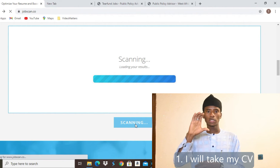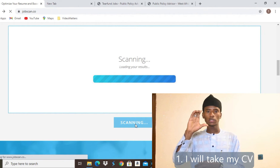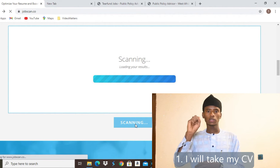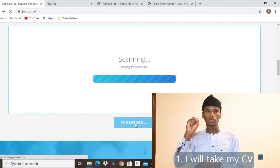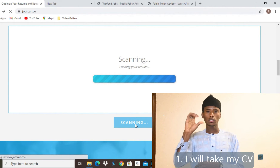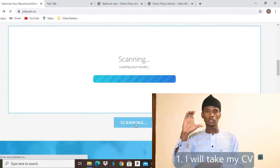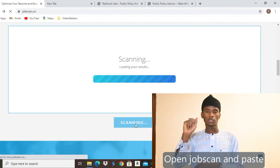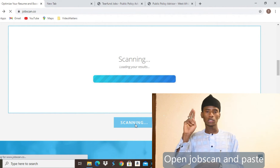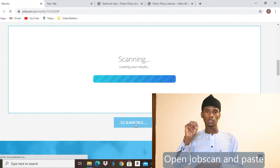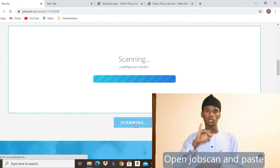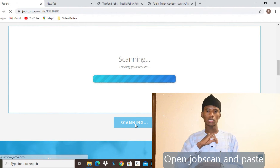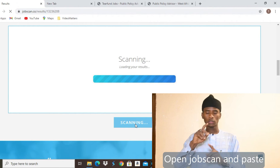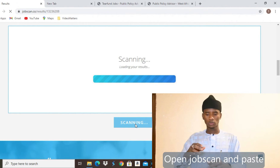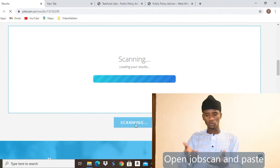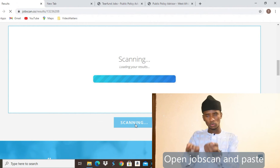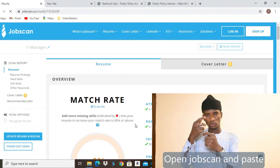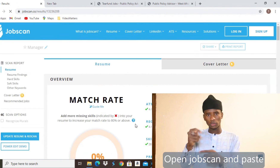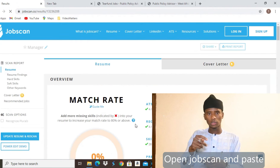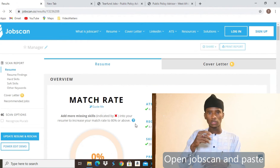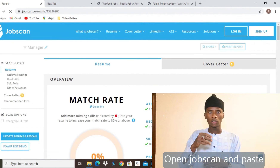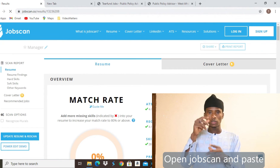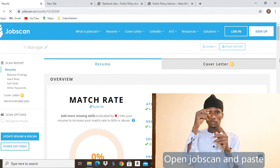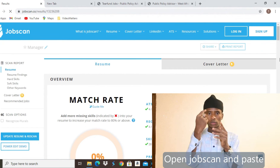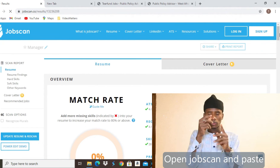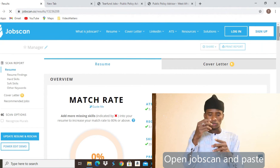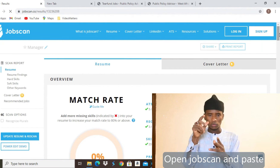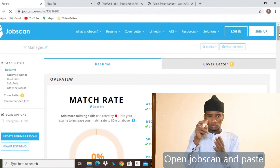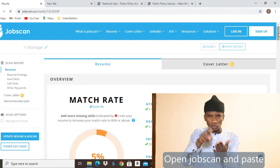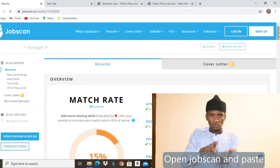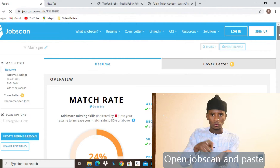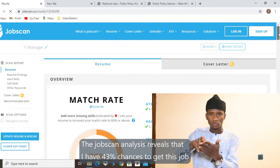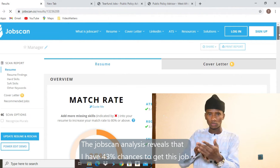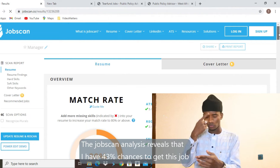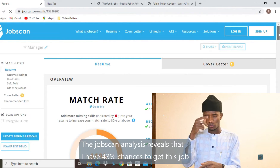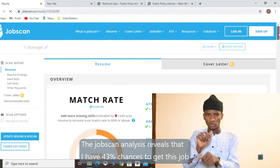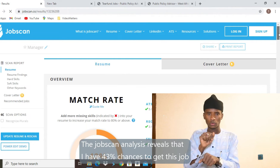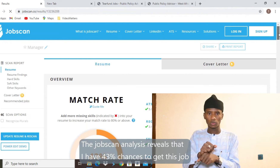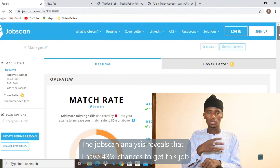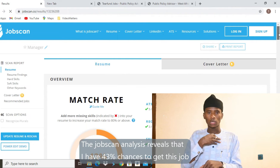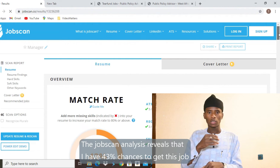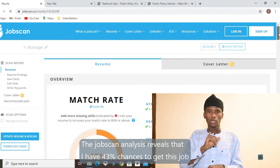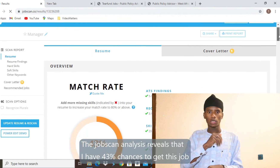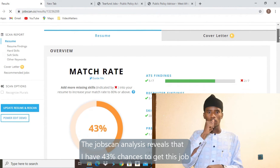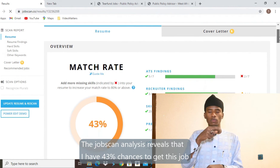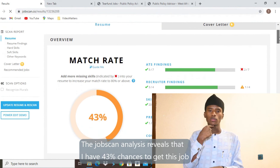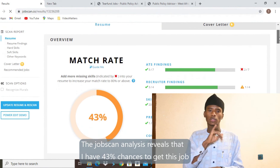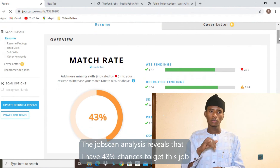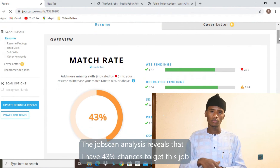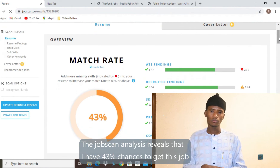the job description for the role, and I bring it here. Now, are you seeing what this